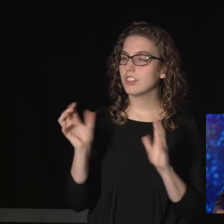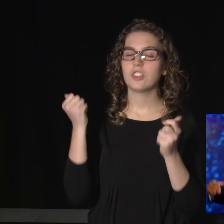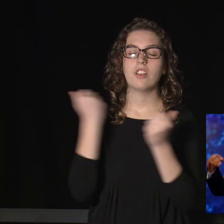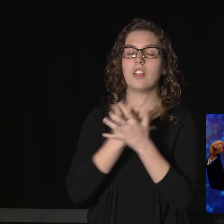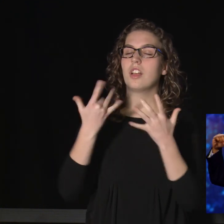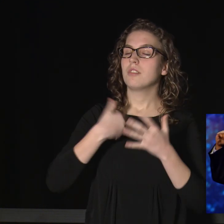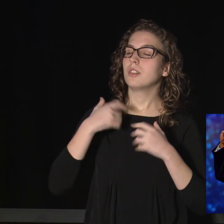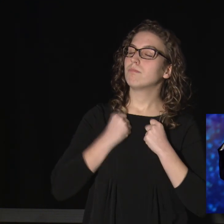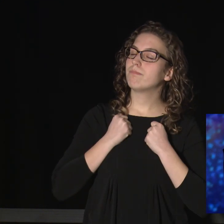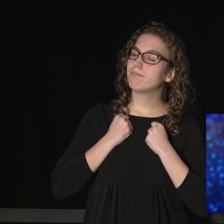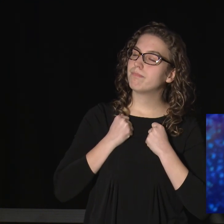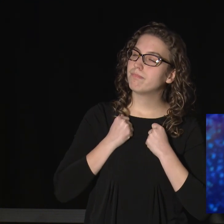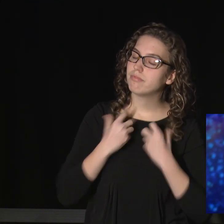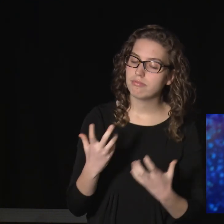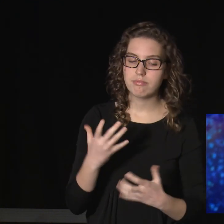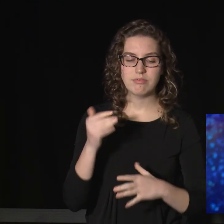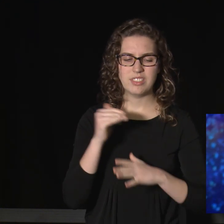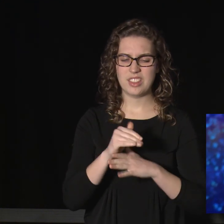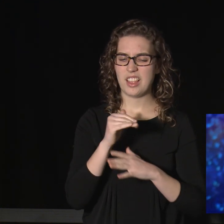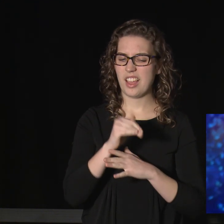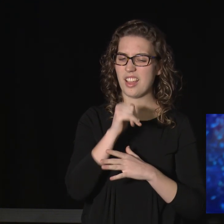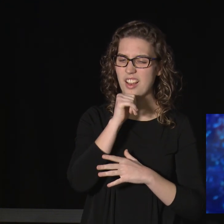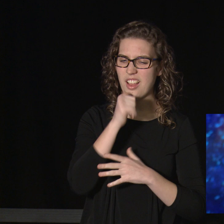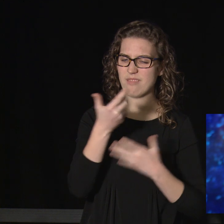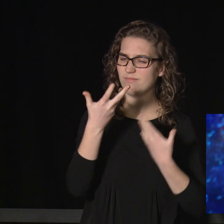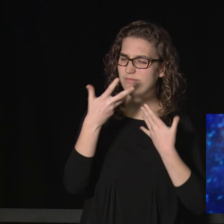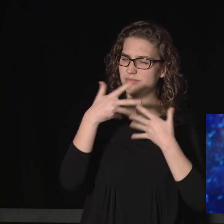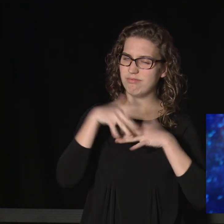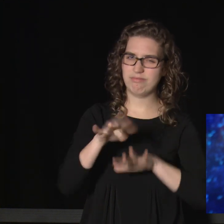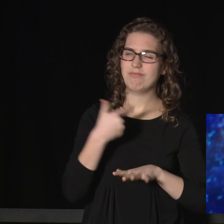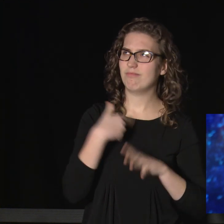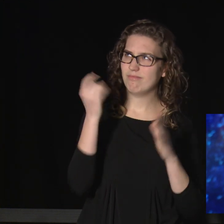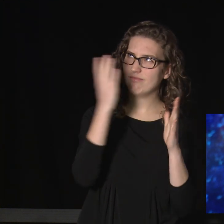This night did not go like I planned.